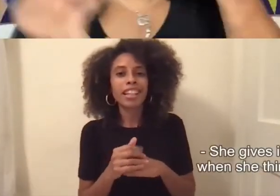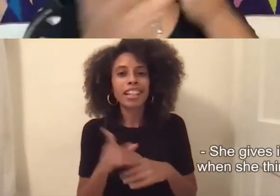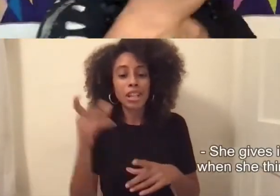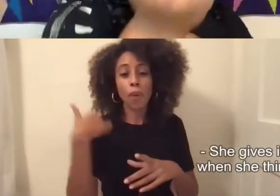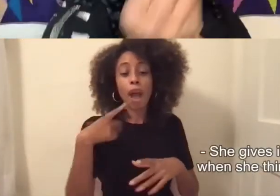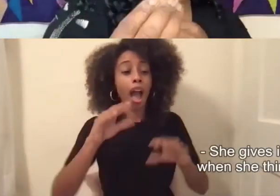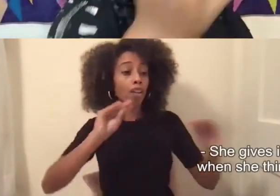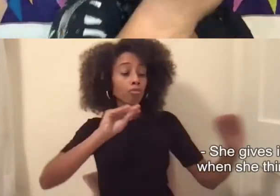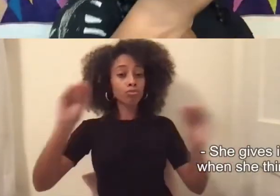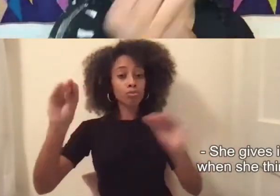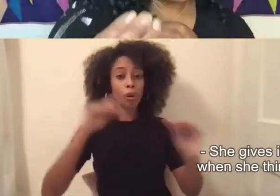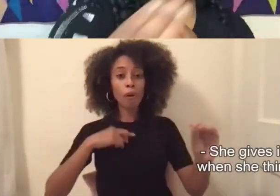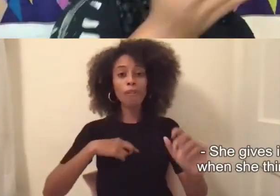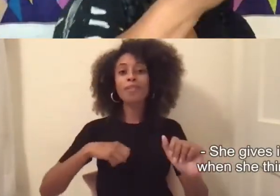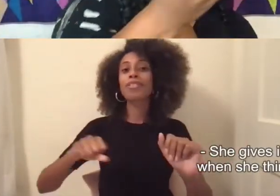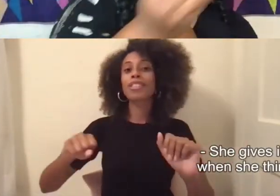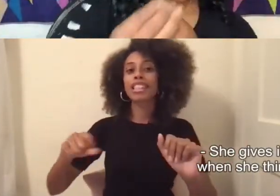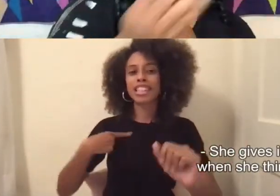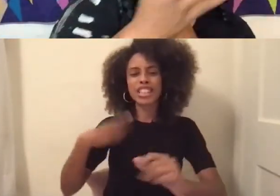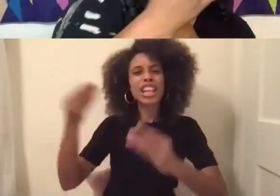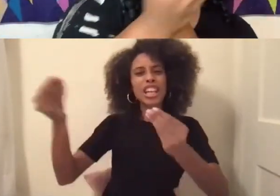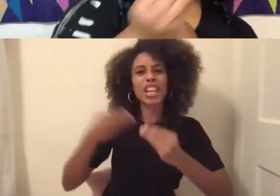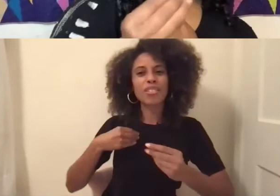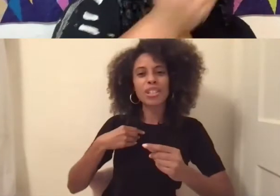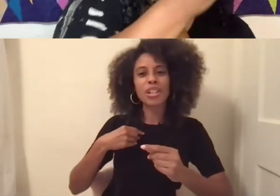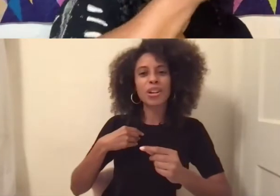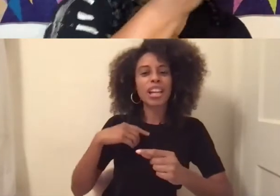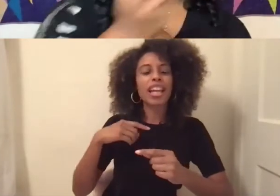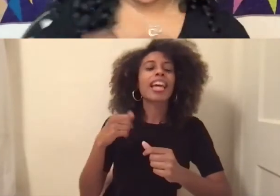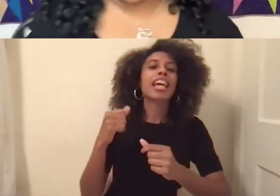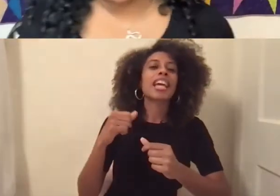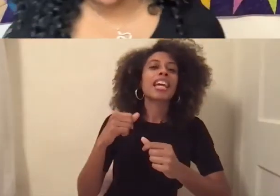She gives it to you even when she thinks she's not.